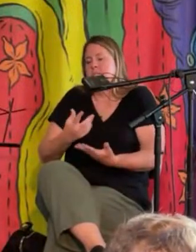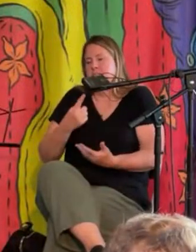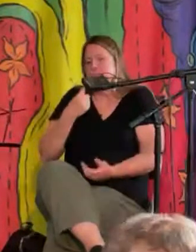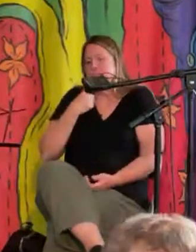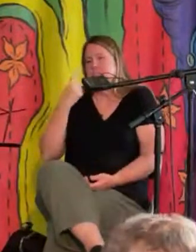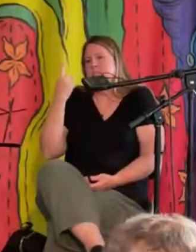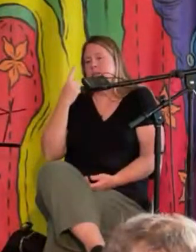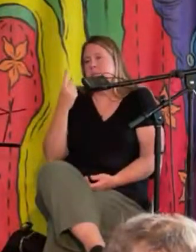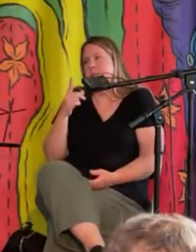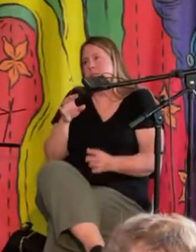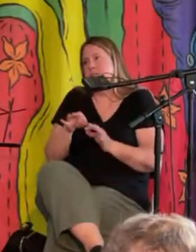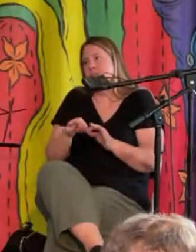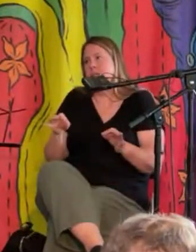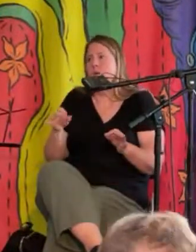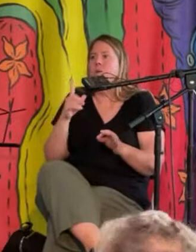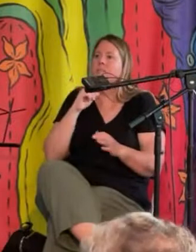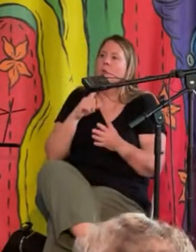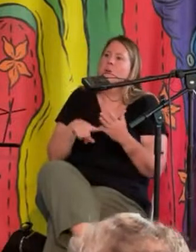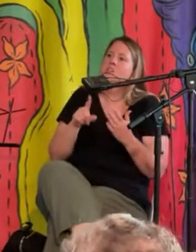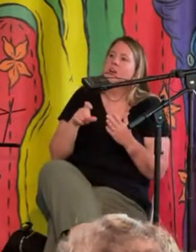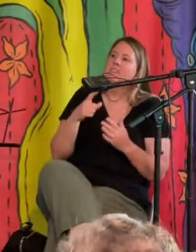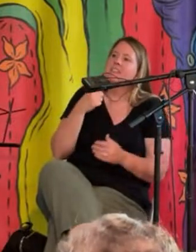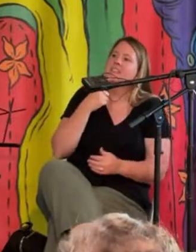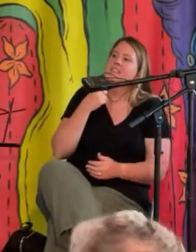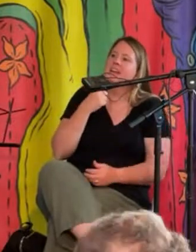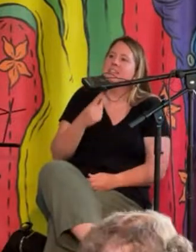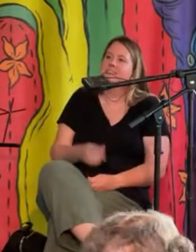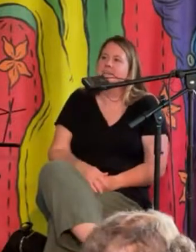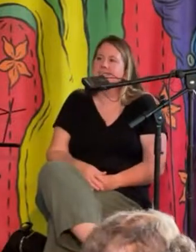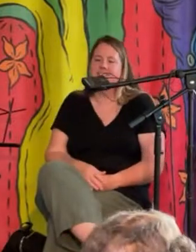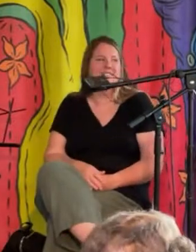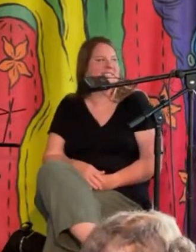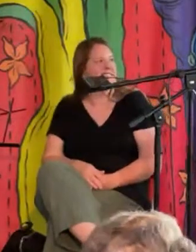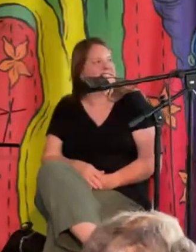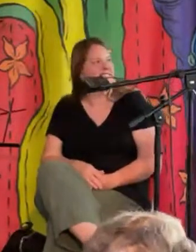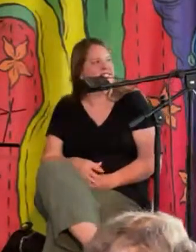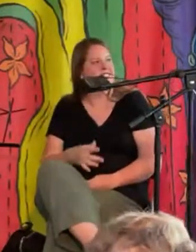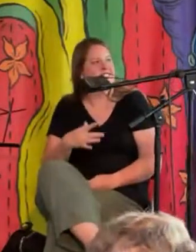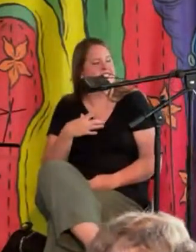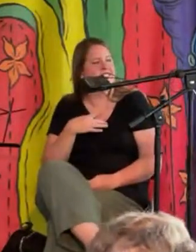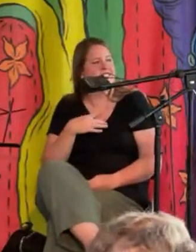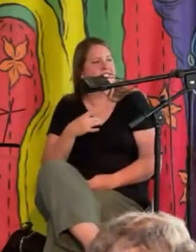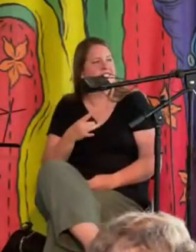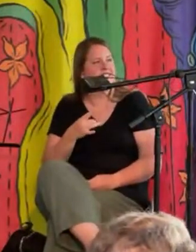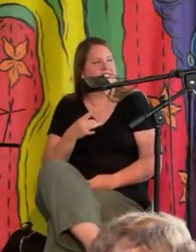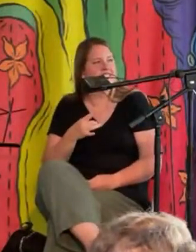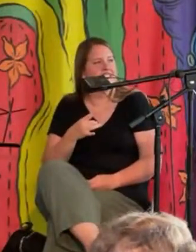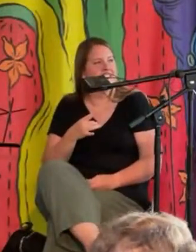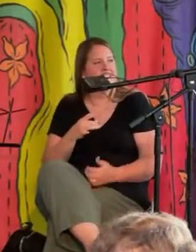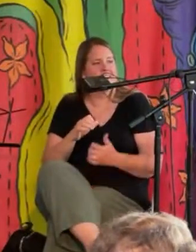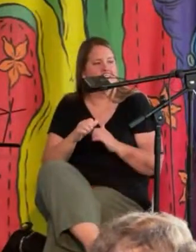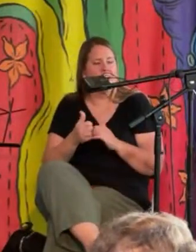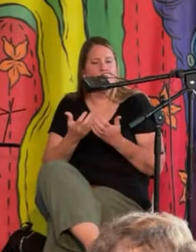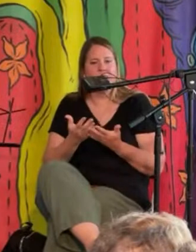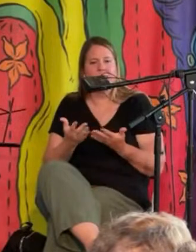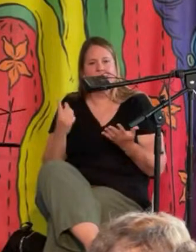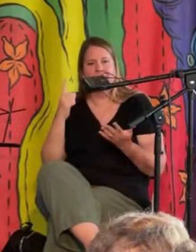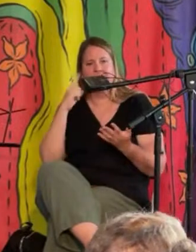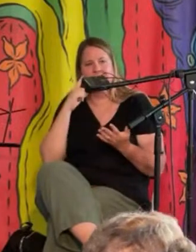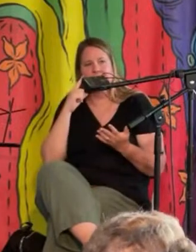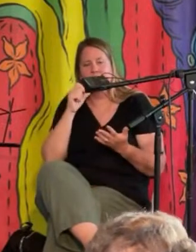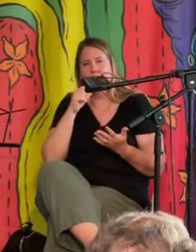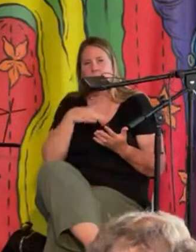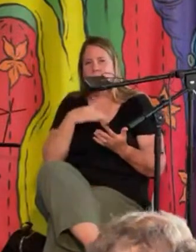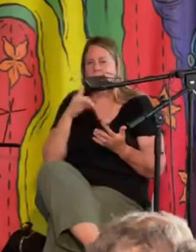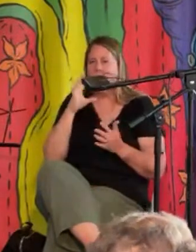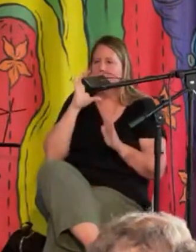the language for what you have to say. I like the way things sound. I don't like the pictures so much. So